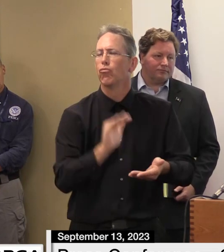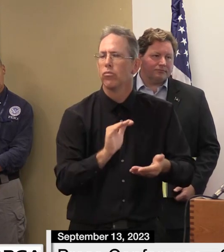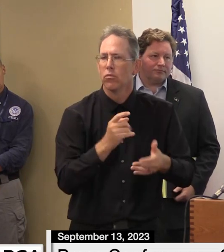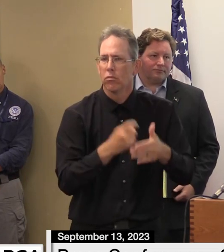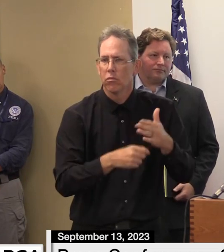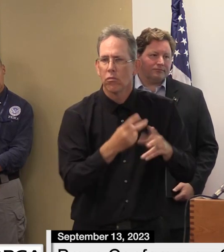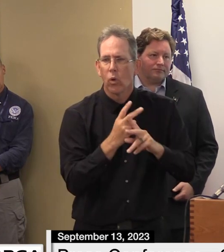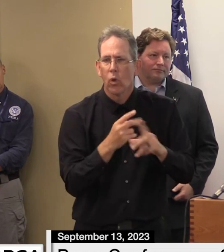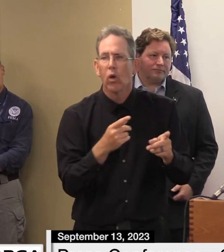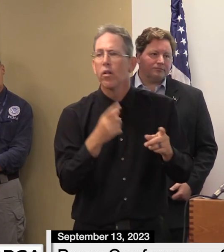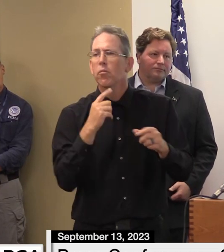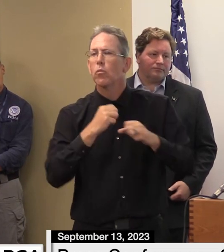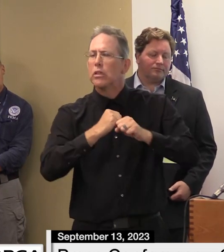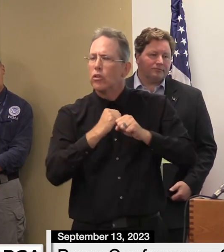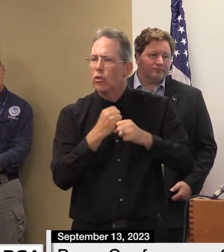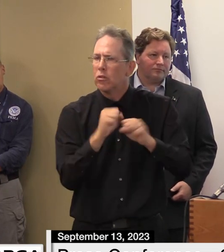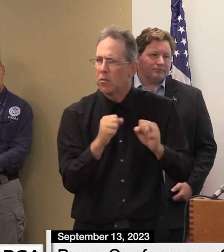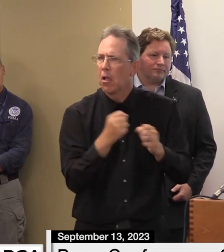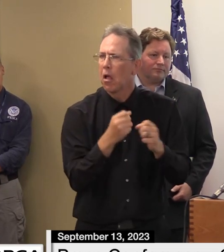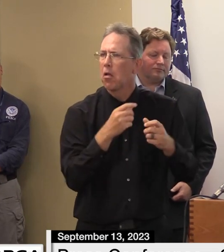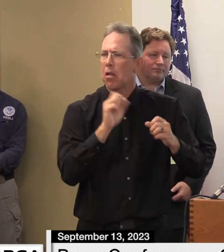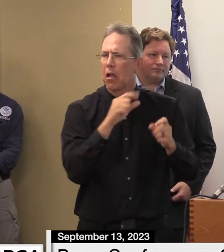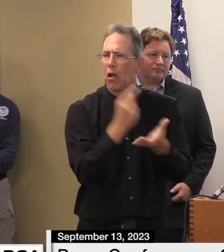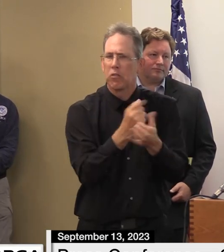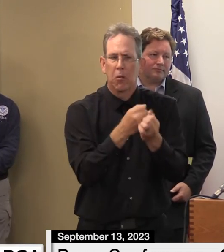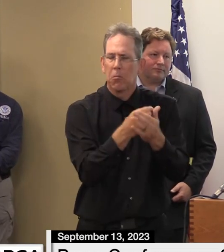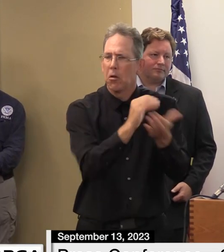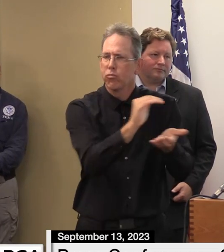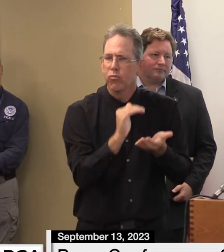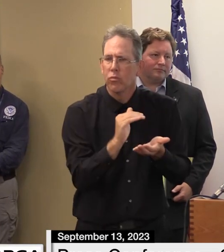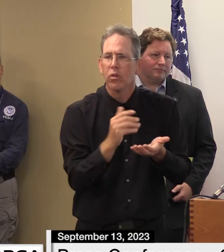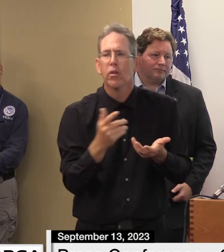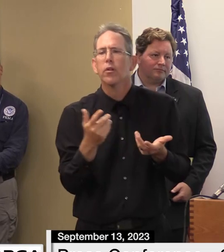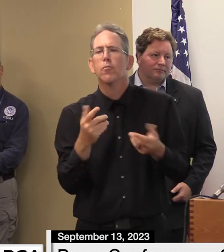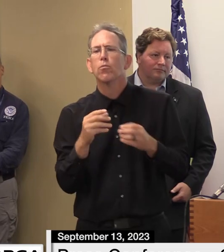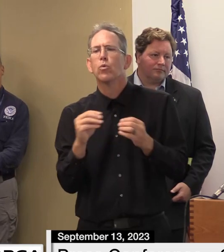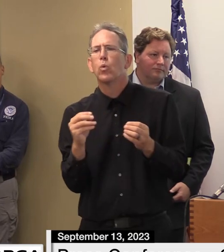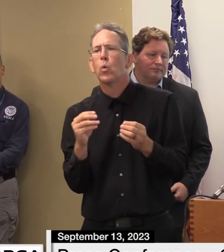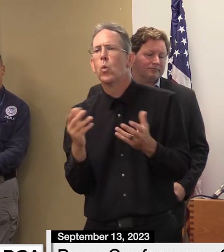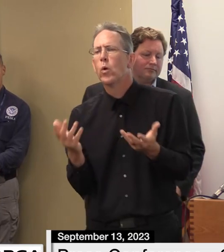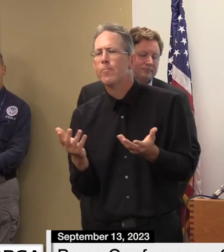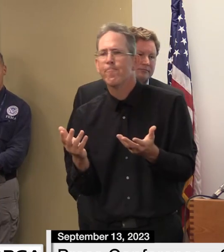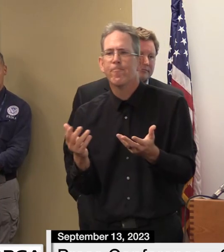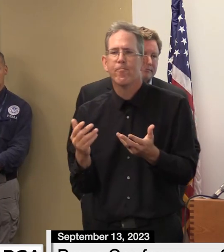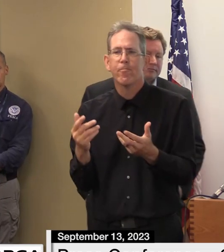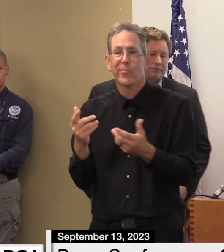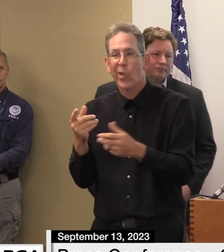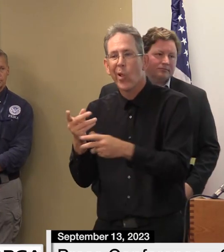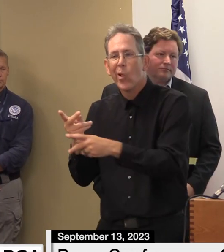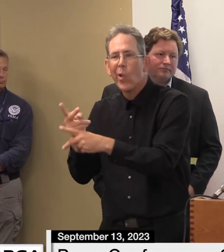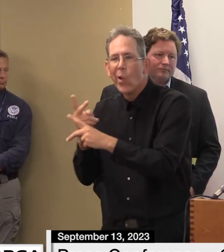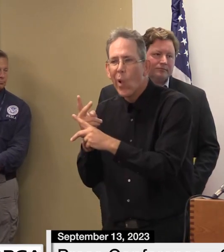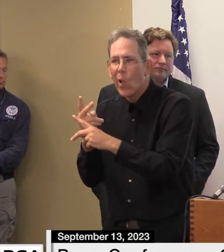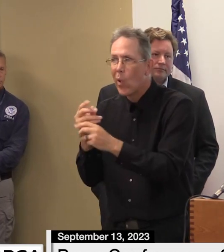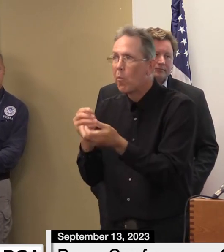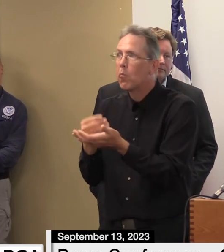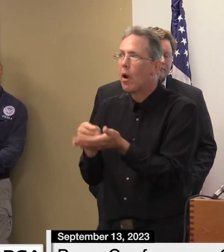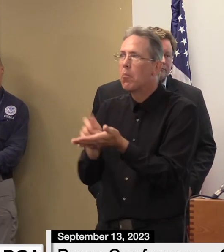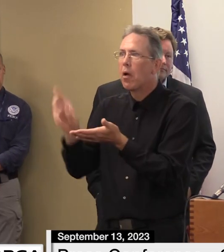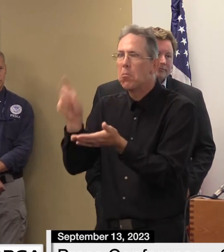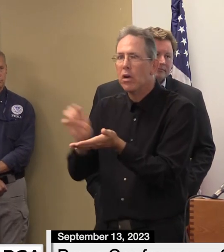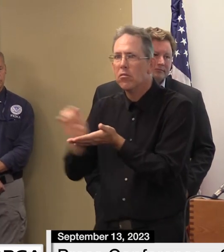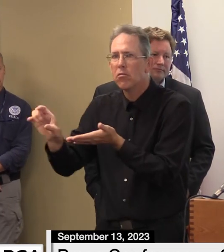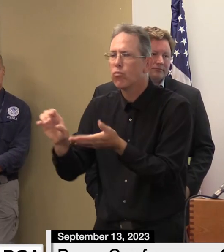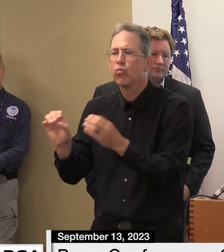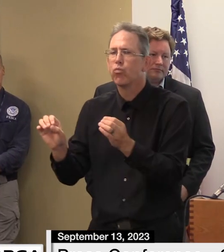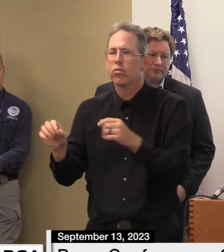secure and still invested publicly, but don't have that, aren't built upon that same kind of repayment model that this program's